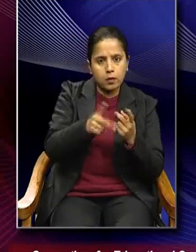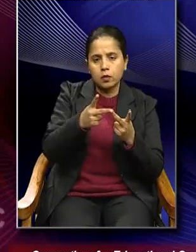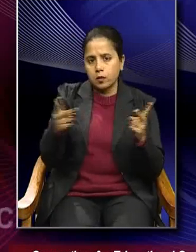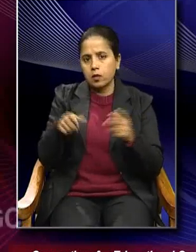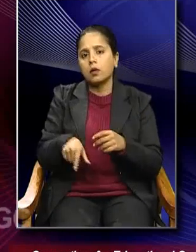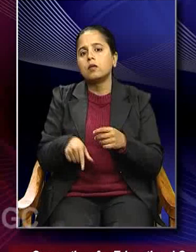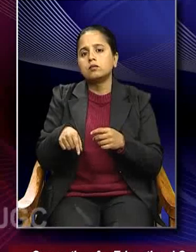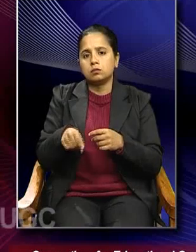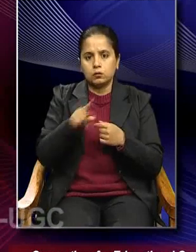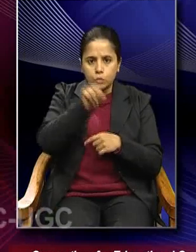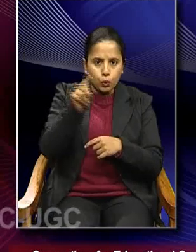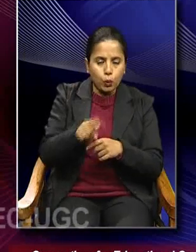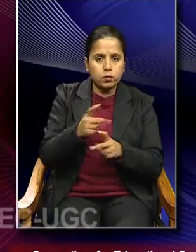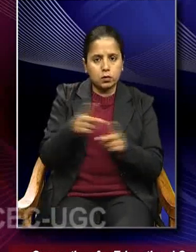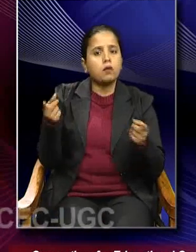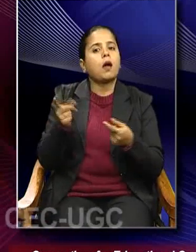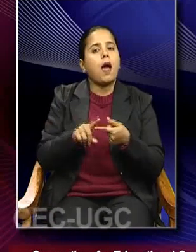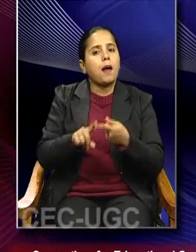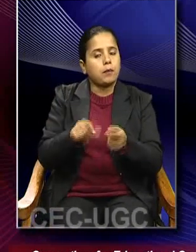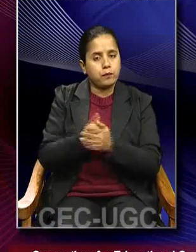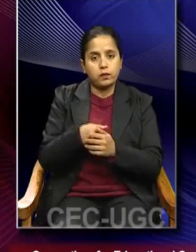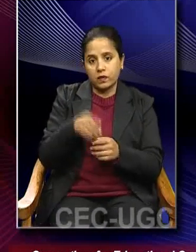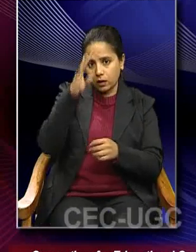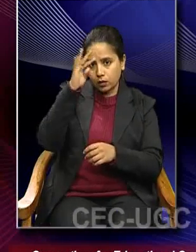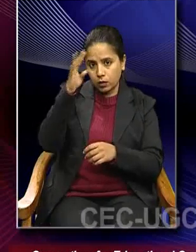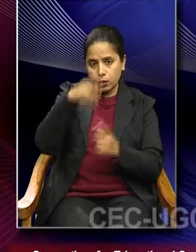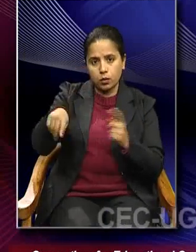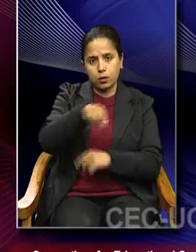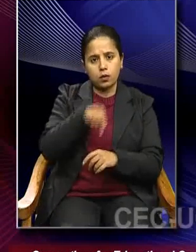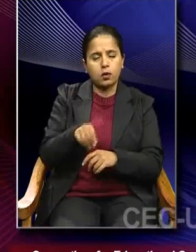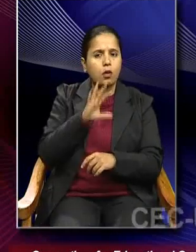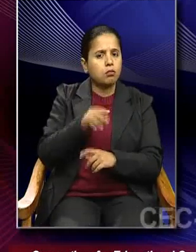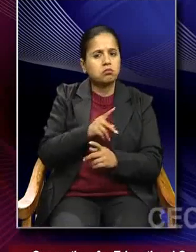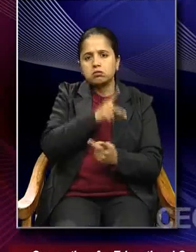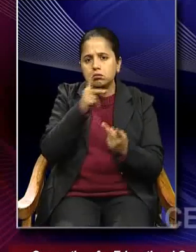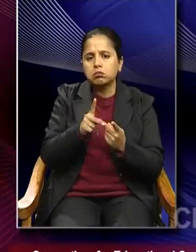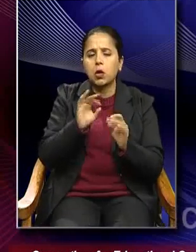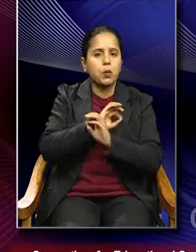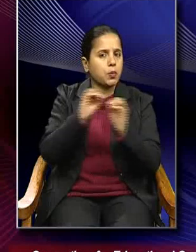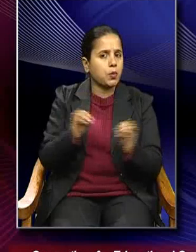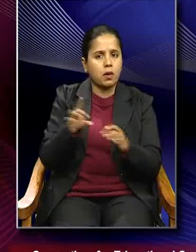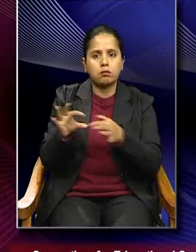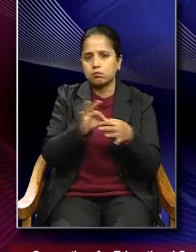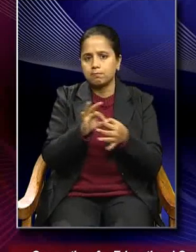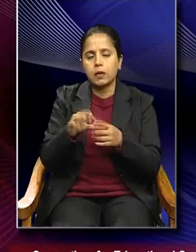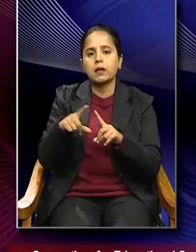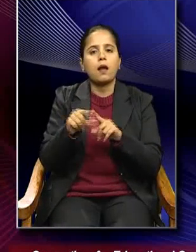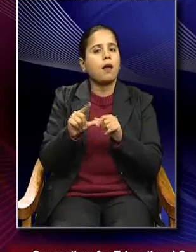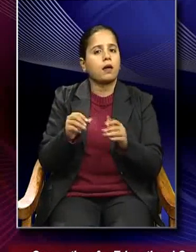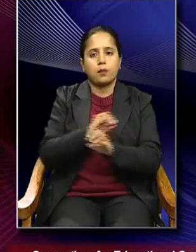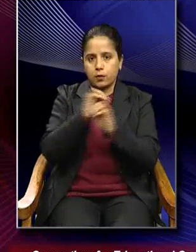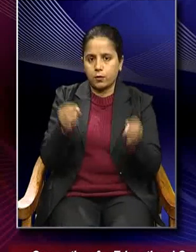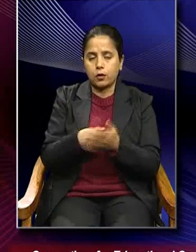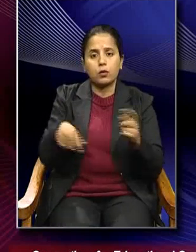of inquiry. Theory is not adequately interrelated with data. So you